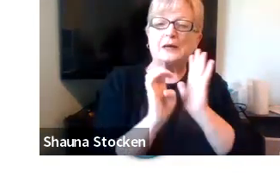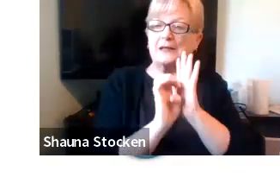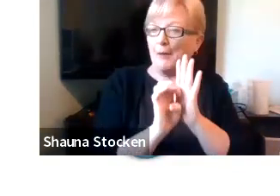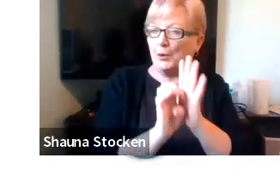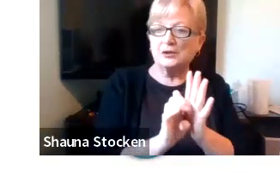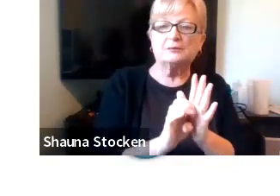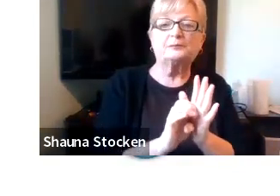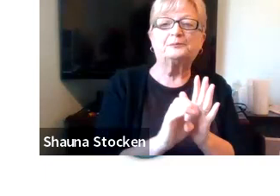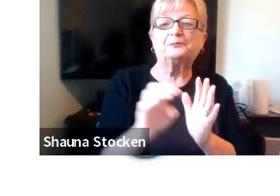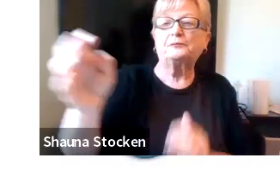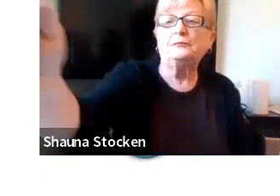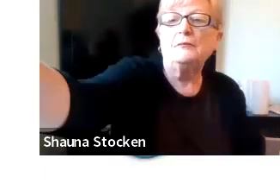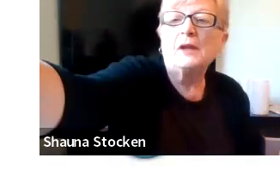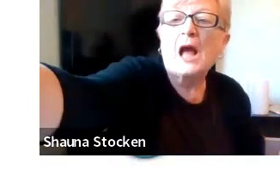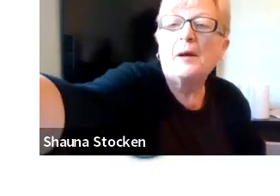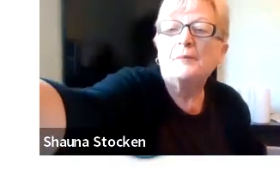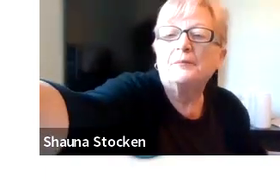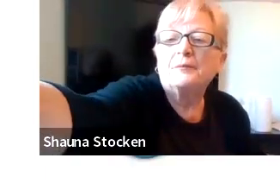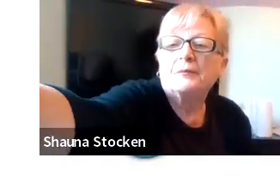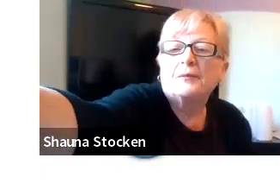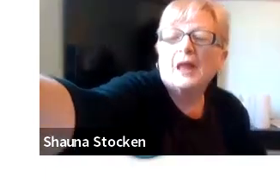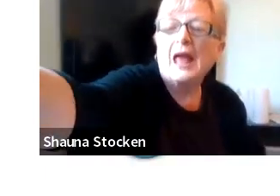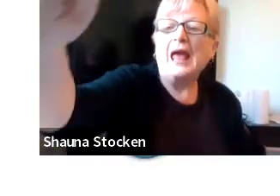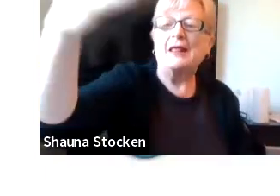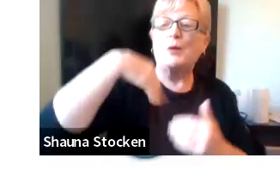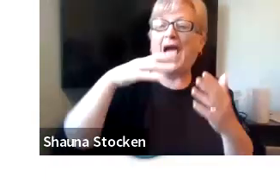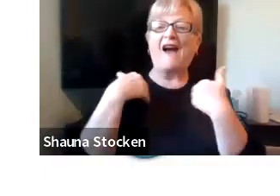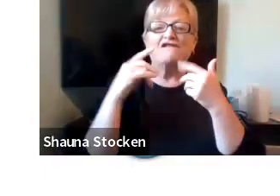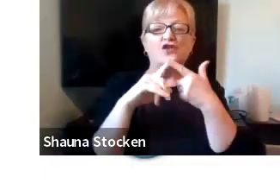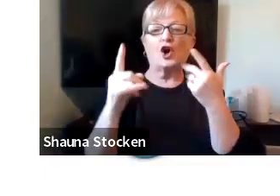other AT devices that we have for cooking and eating.